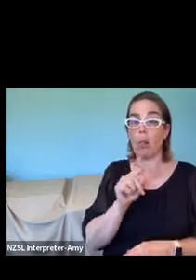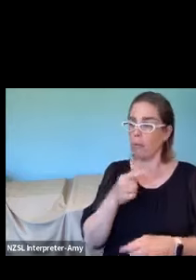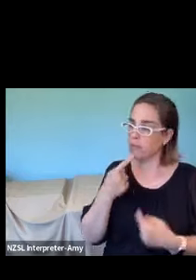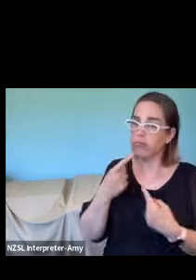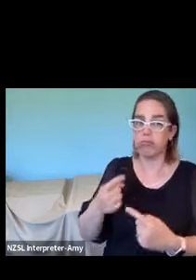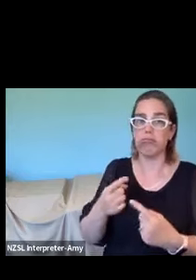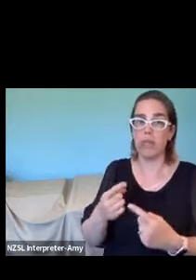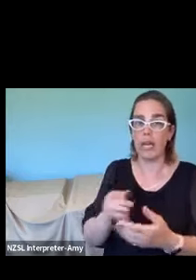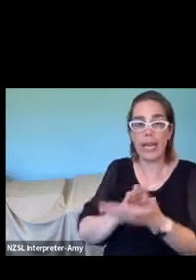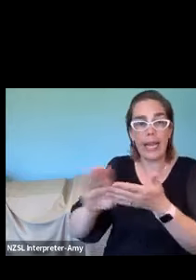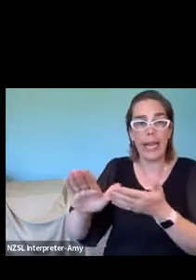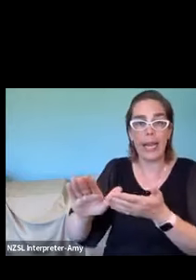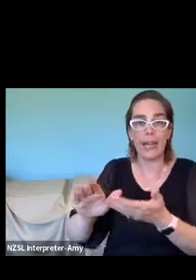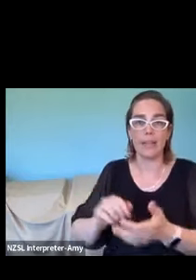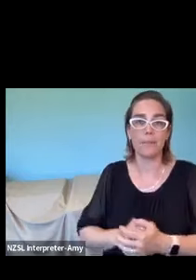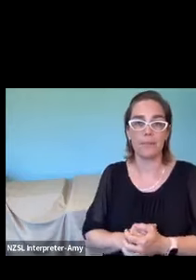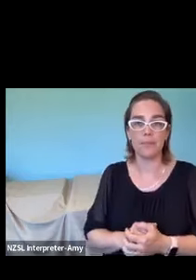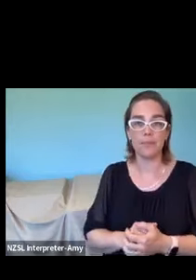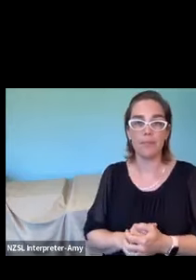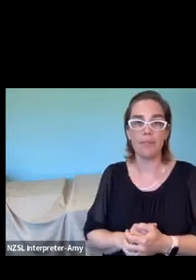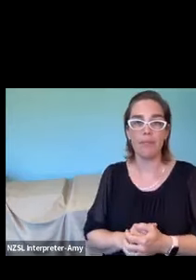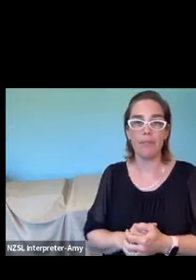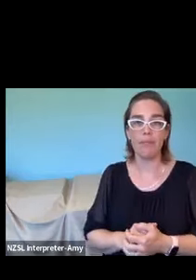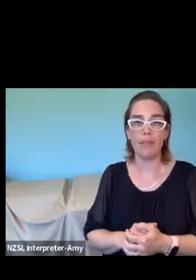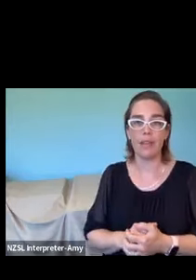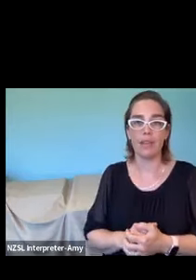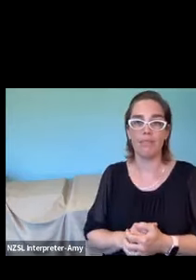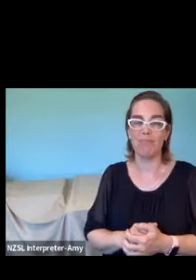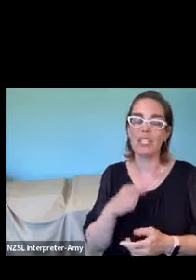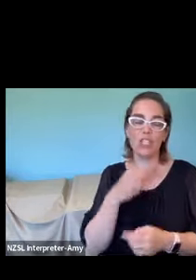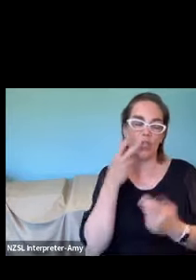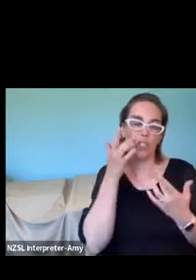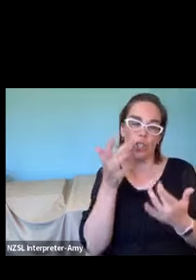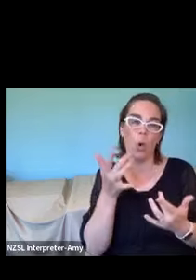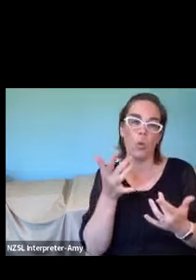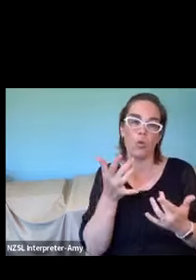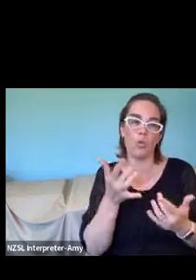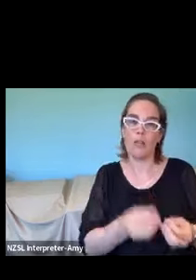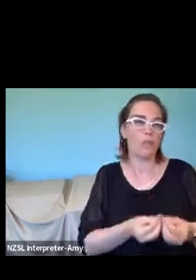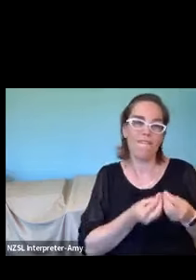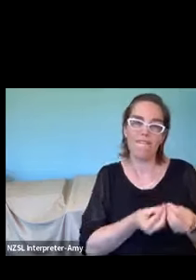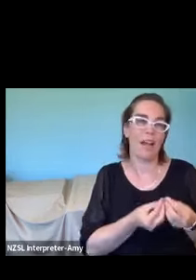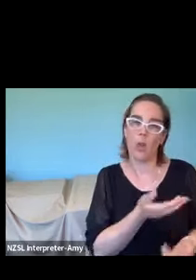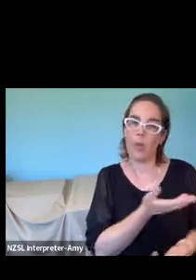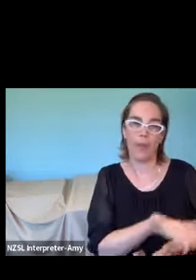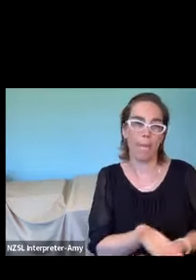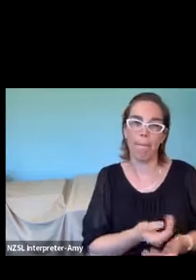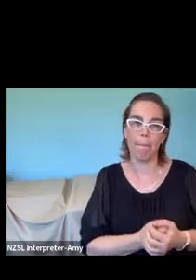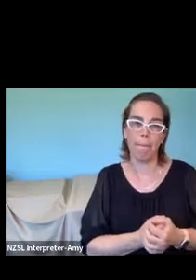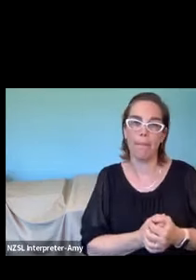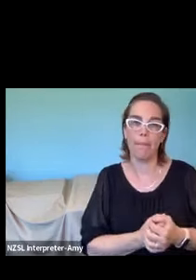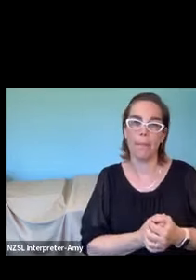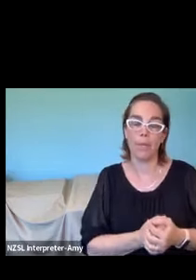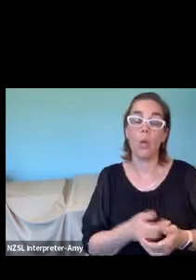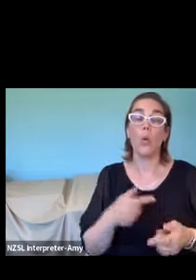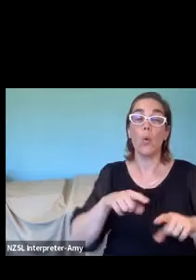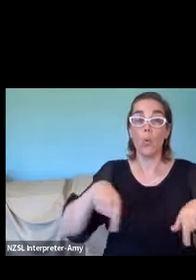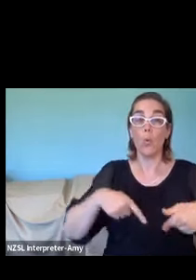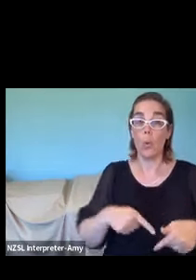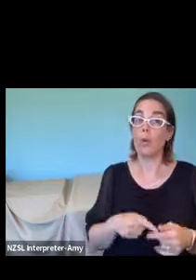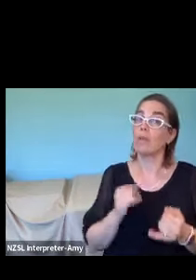subtle coded, but that is underpinning it, a lack of value. And we would very, very, very